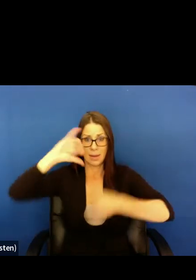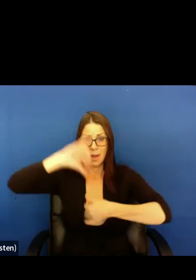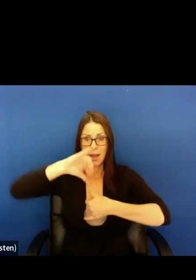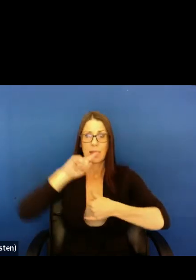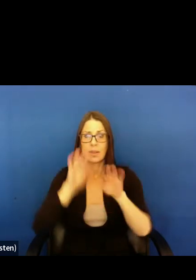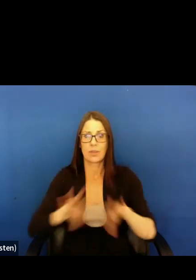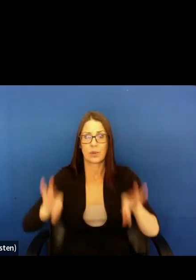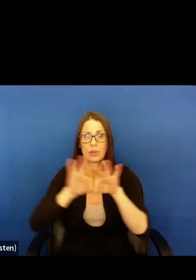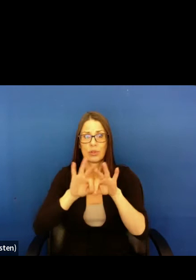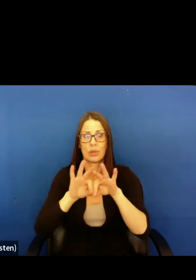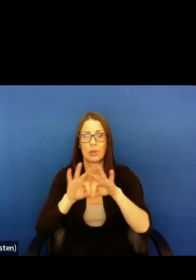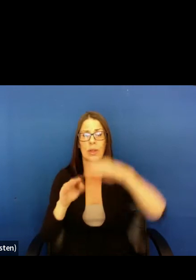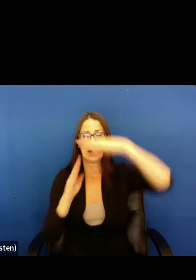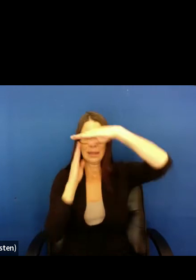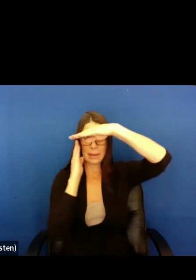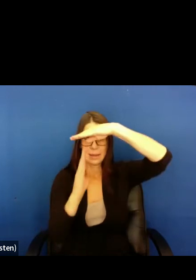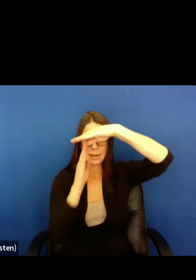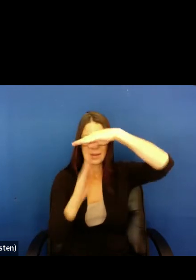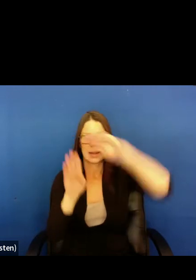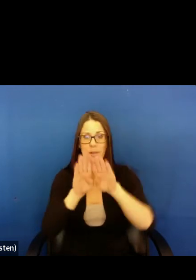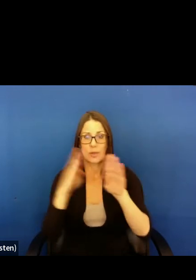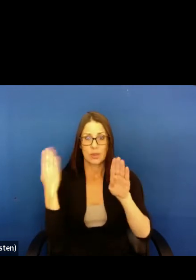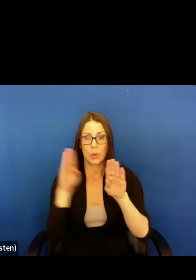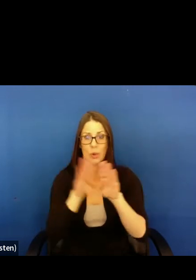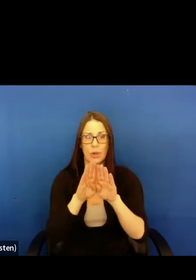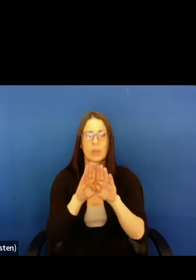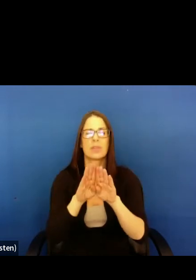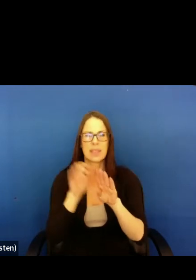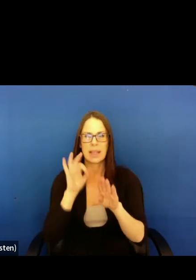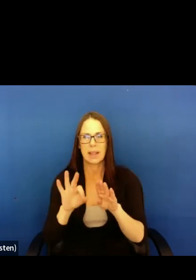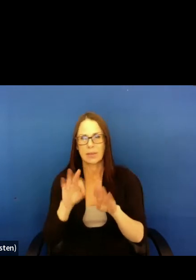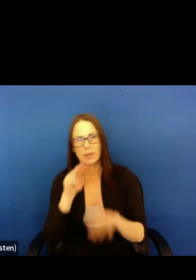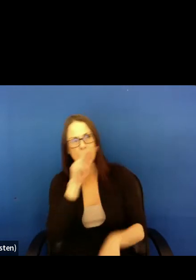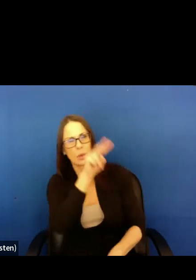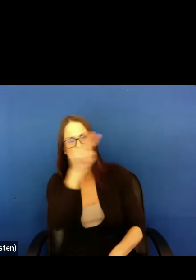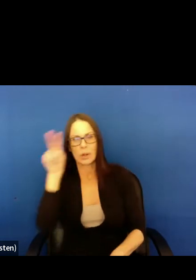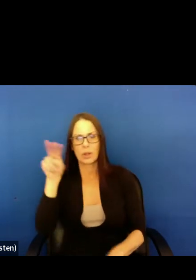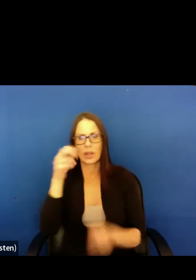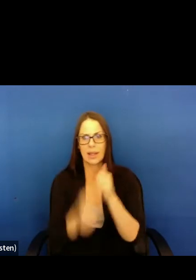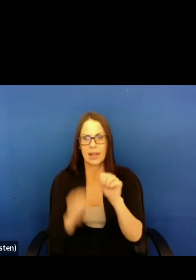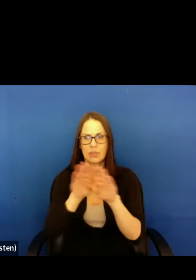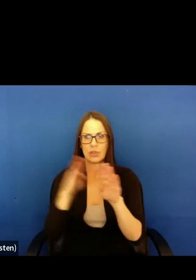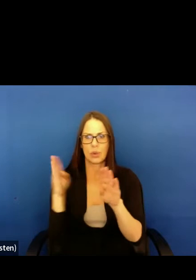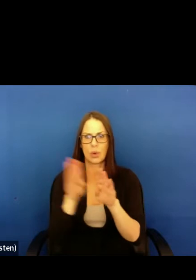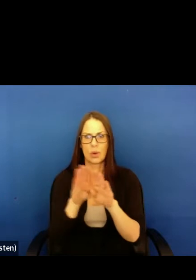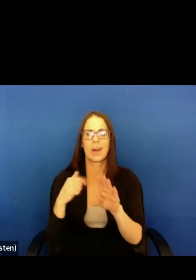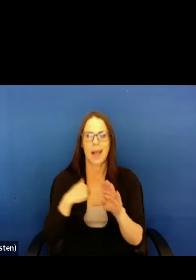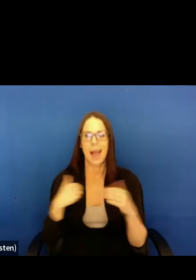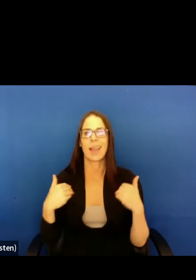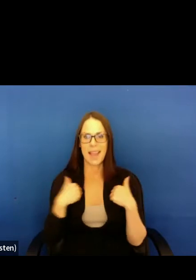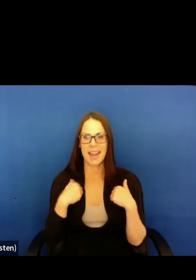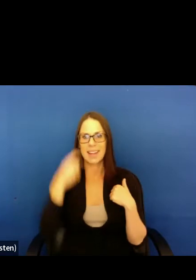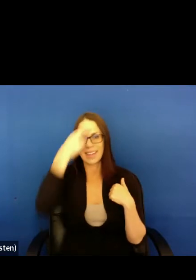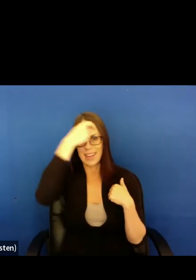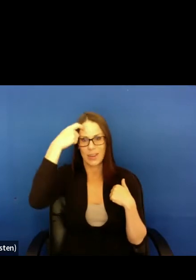Maneuvering clearance at doors. There's, if you look at every door, I have it ingrained in my head that at a very minimum, it